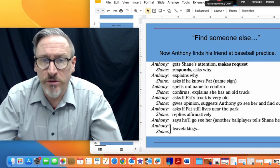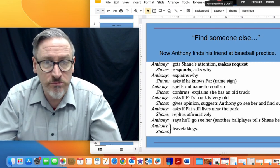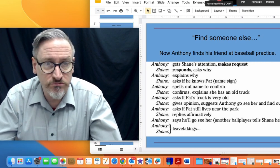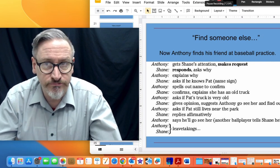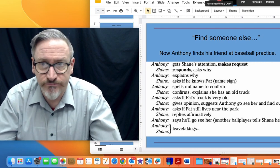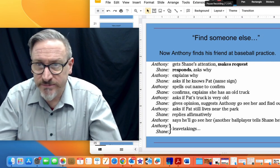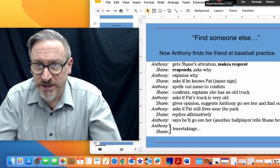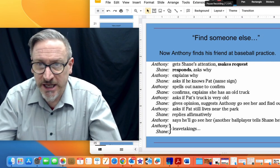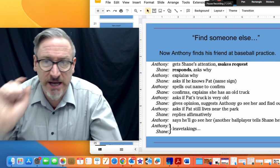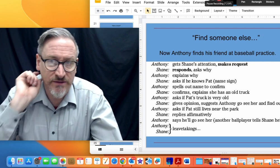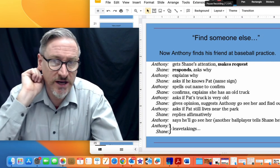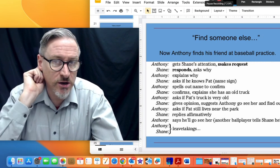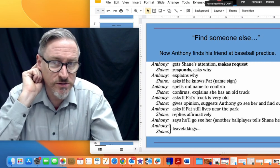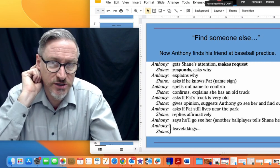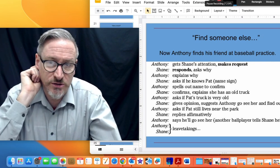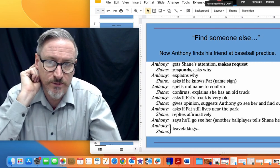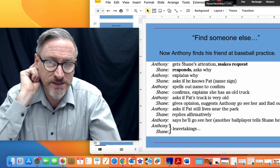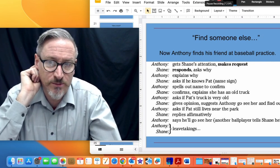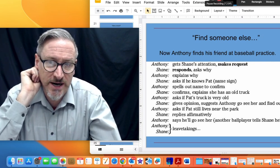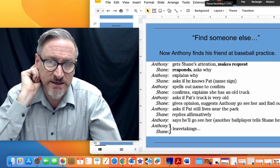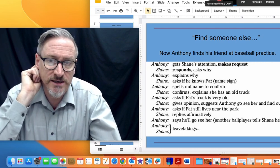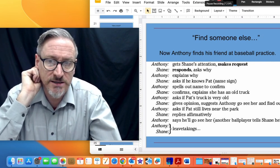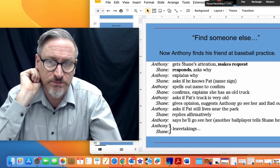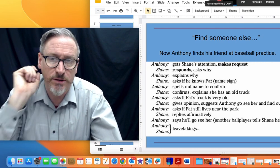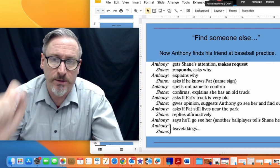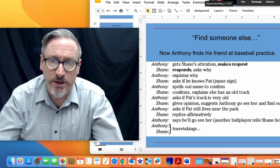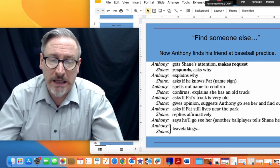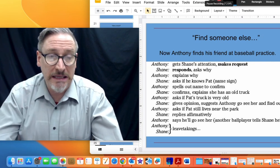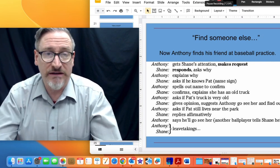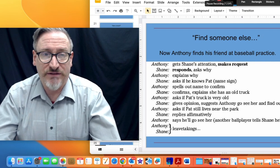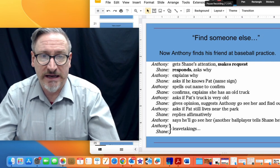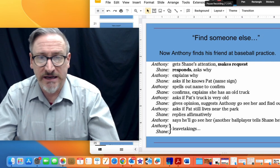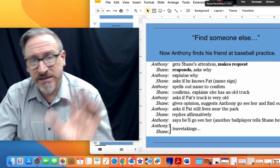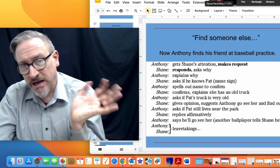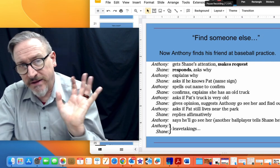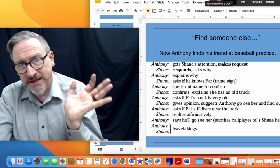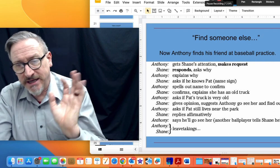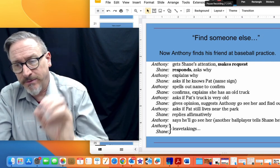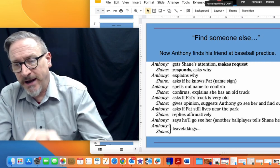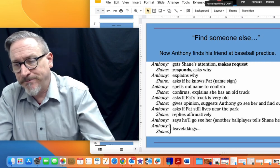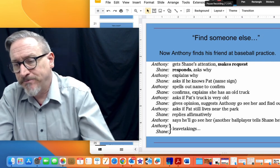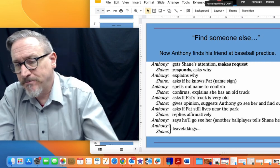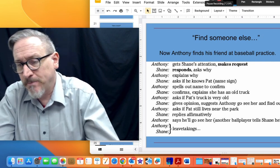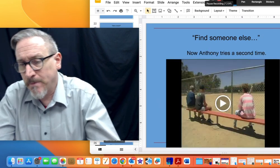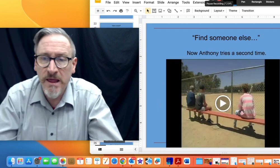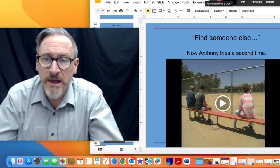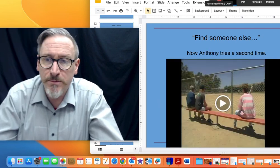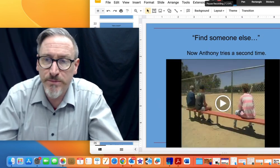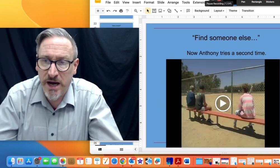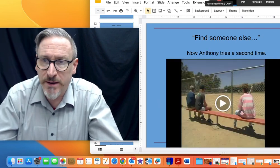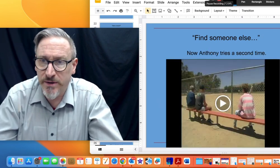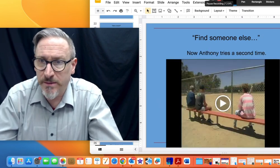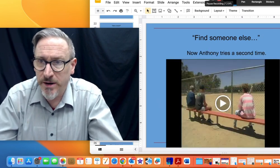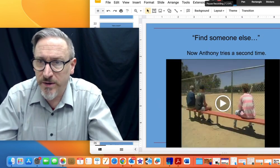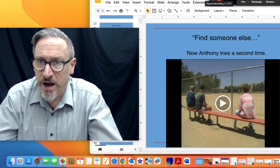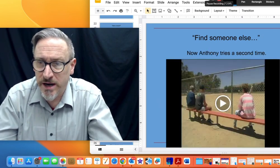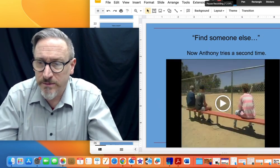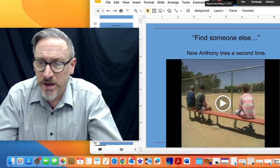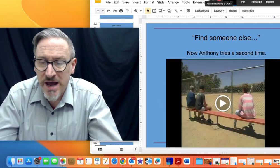So Anthony goes to baseball practice, blah, blah, blah, leave taking. How do they say goodbye? Yada,